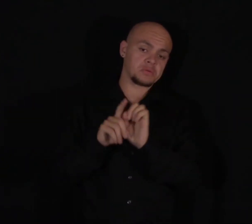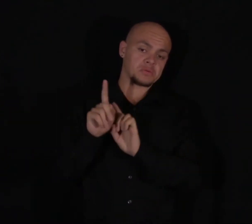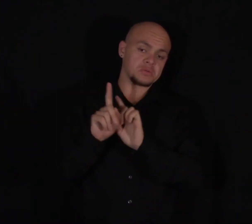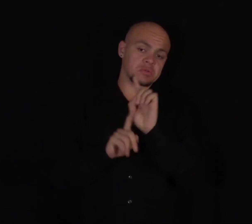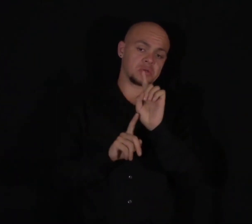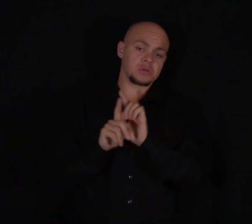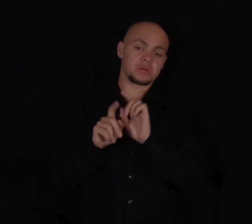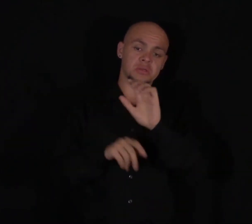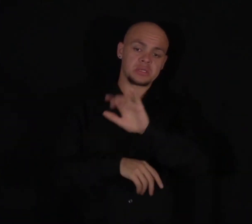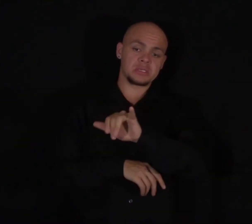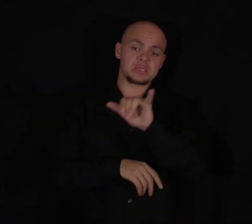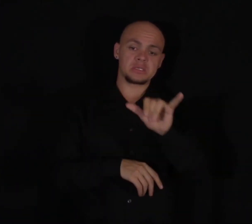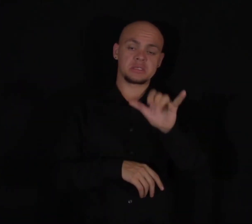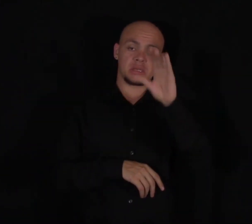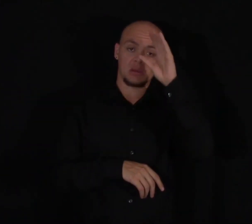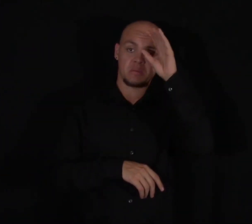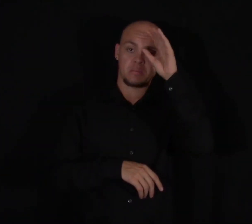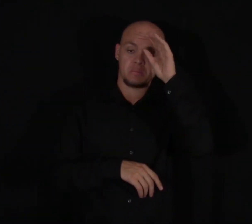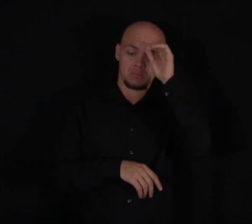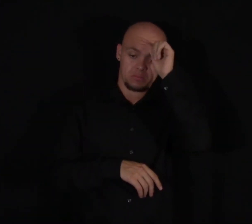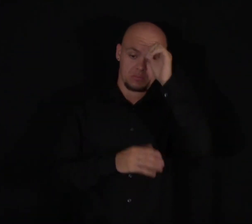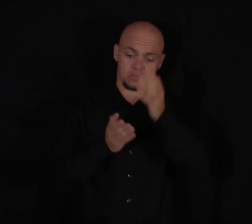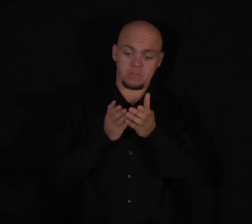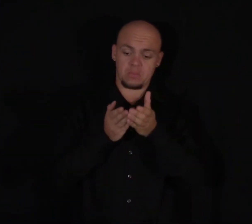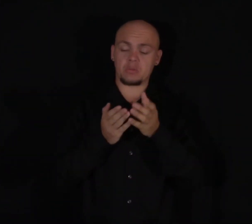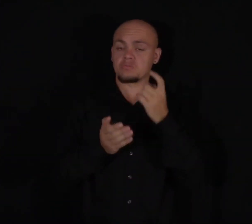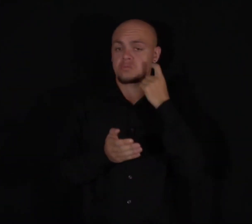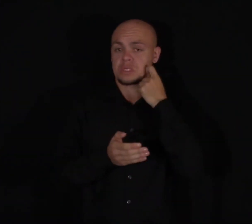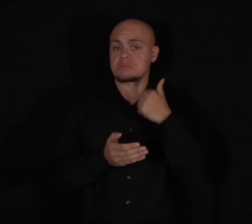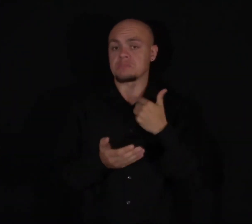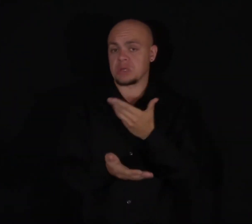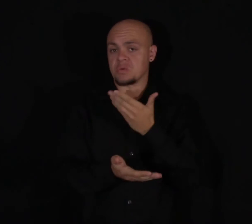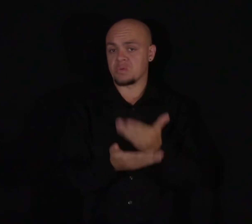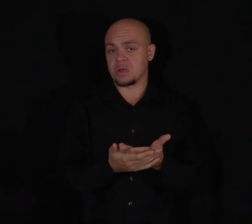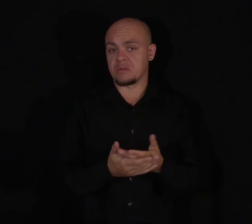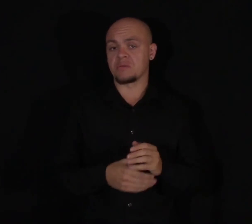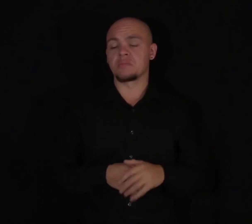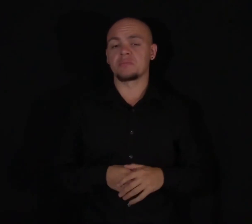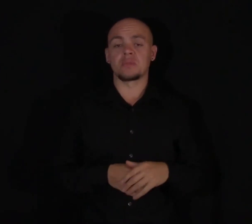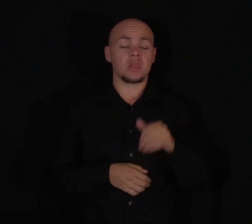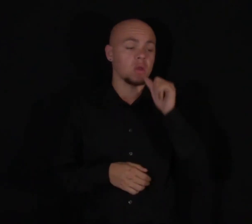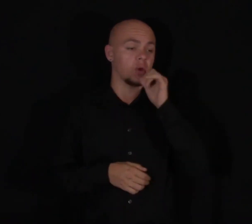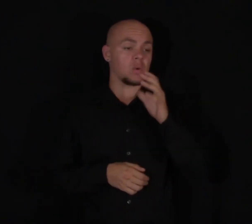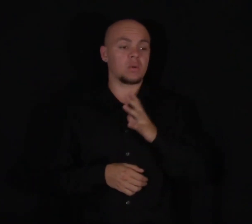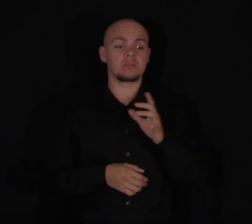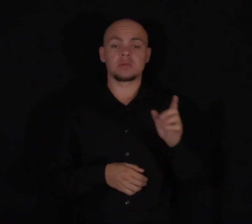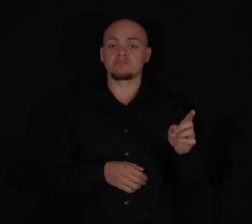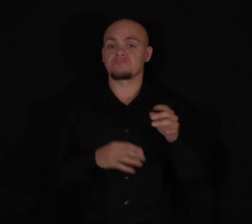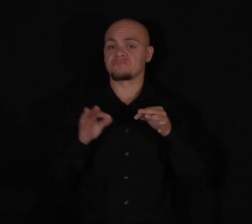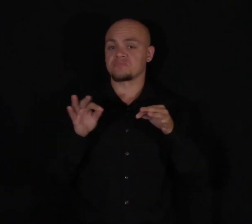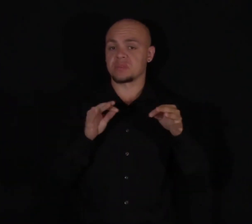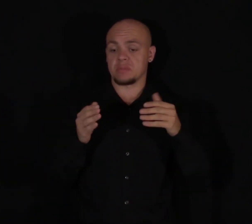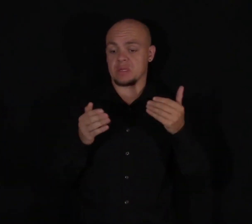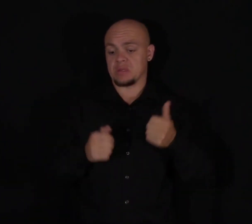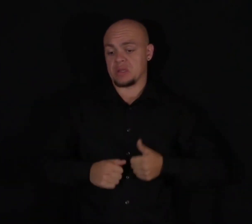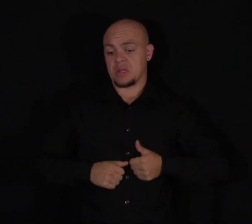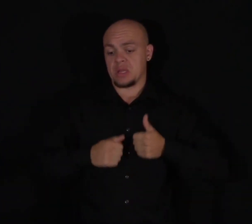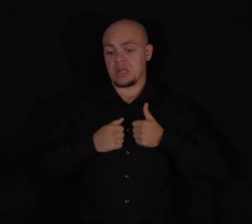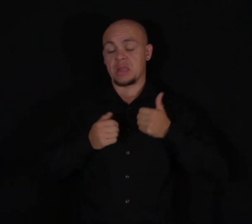same boat on which I had just landed. A woman deposed that she lived near the beach, and was standing at the door of her